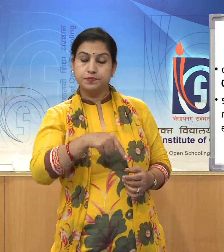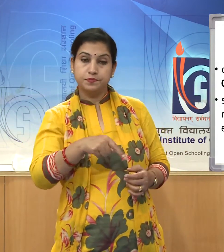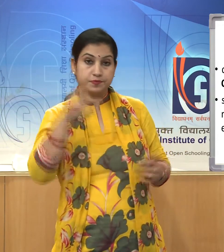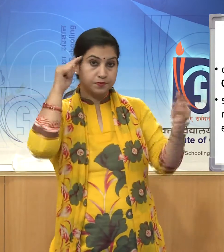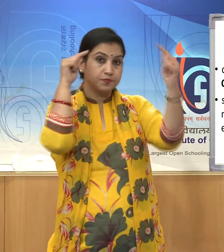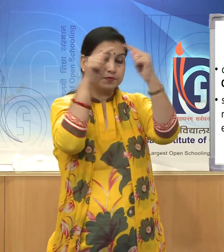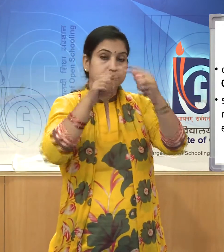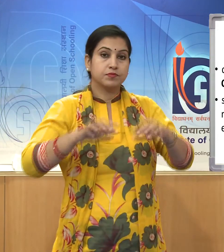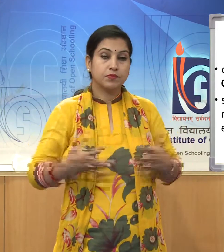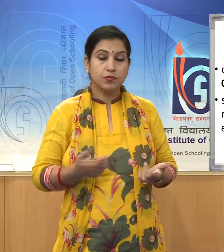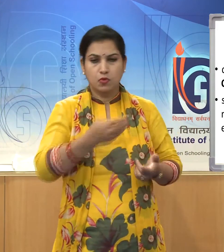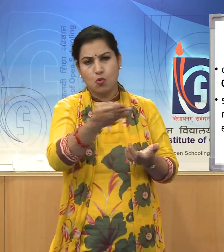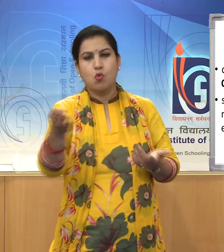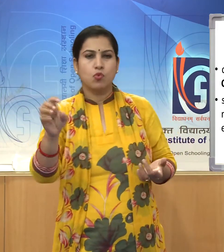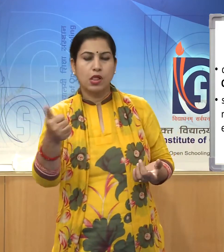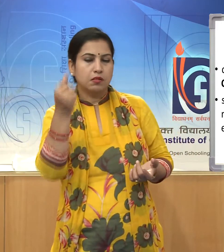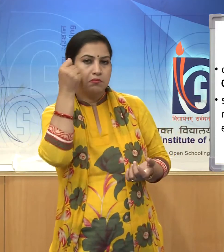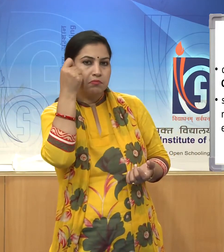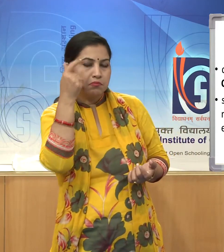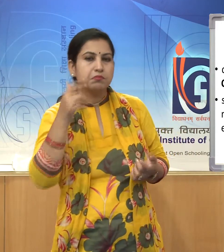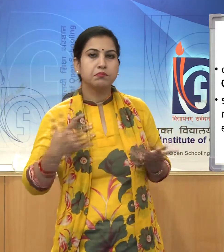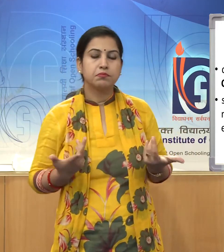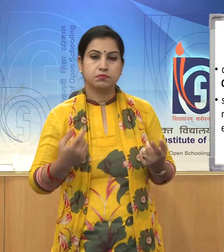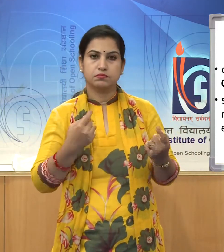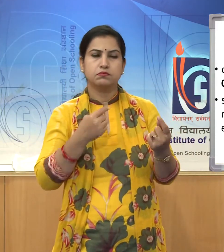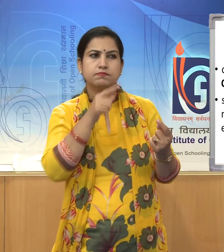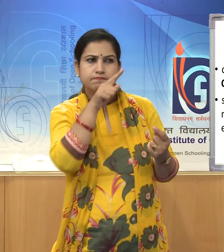enable learners to describe